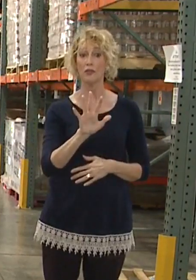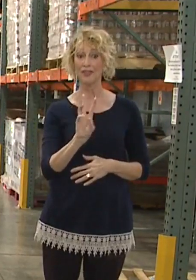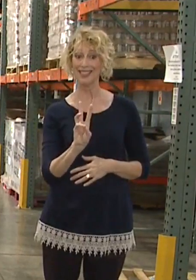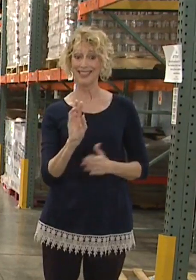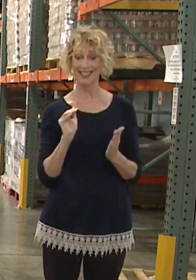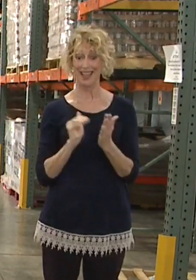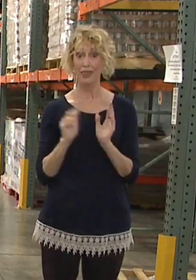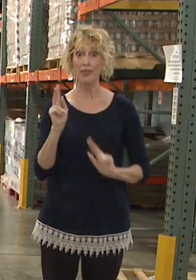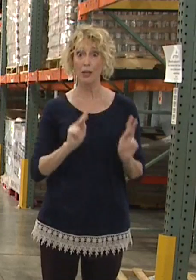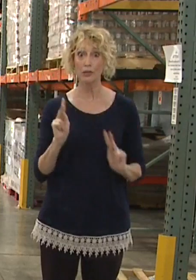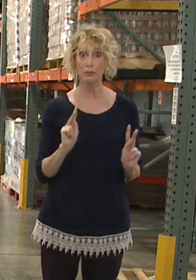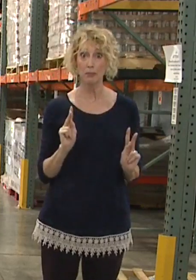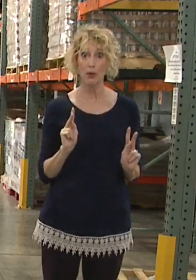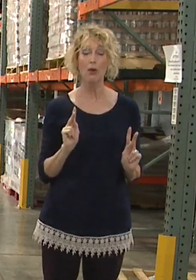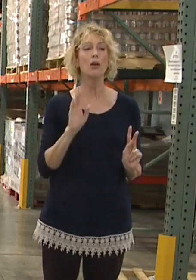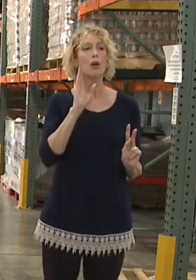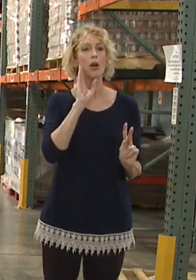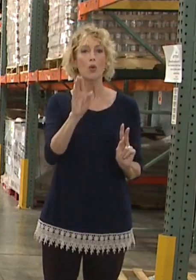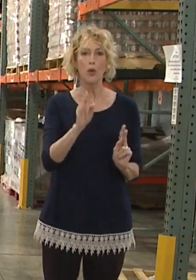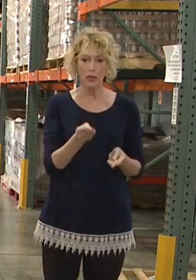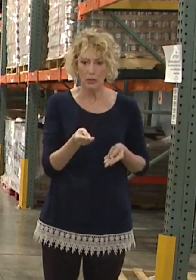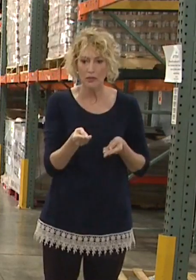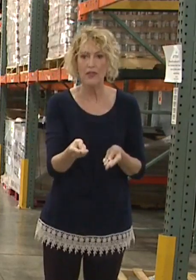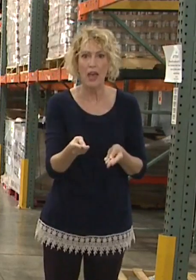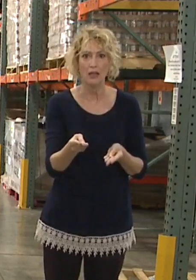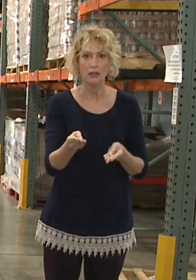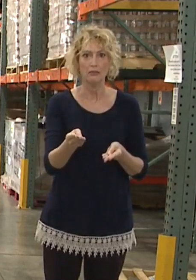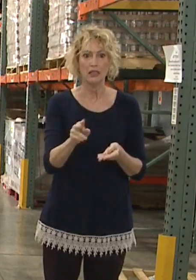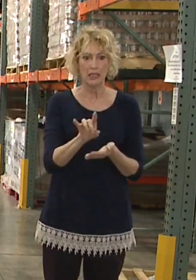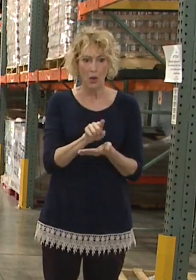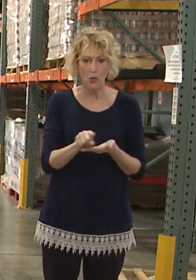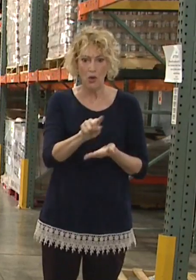256,000 people will be fed in the next 8 weeks